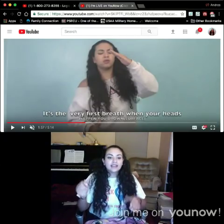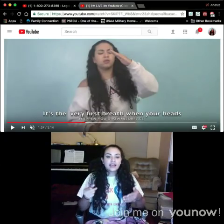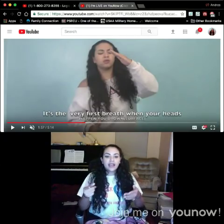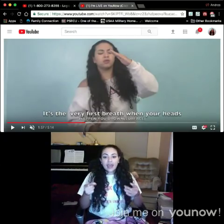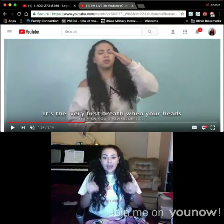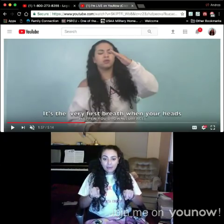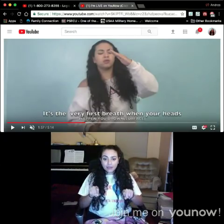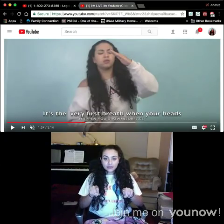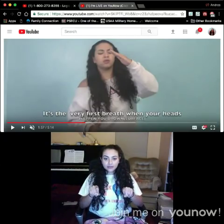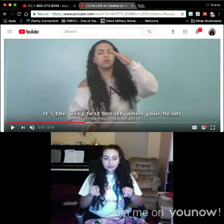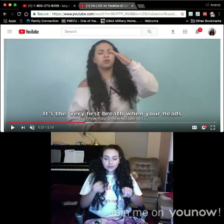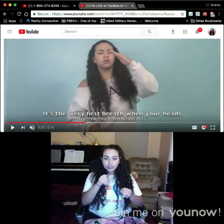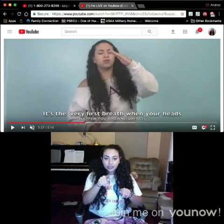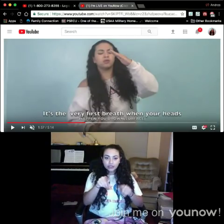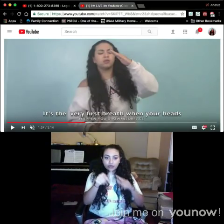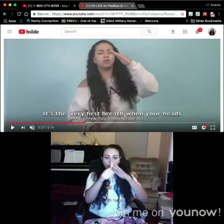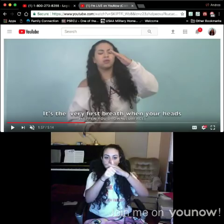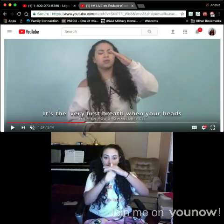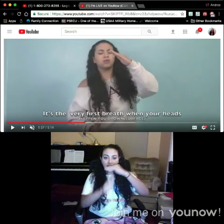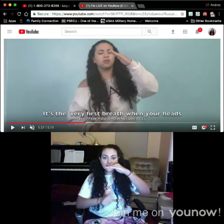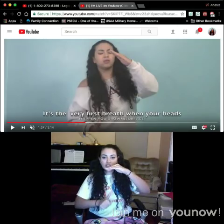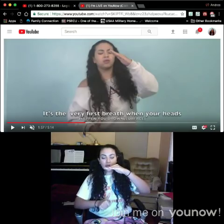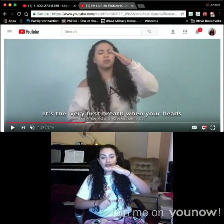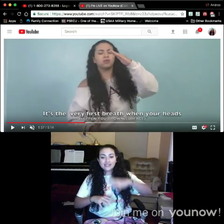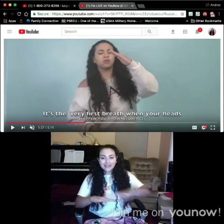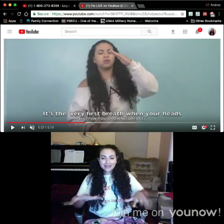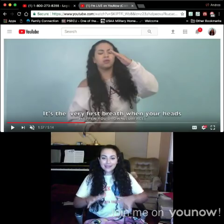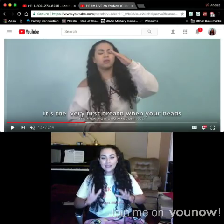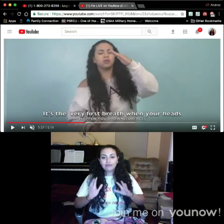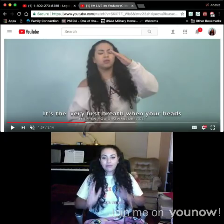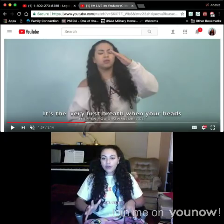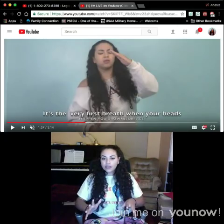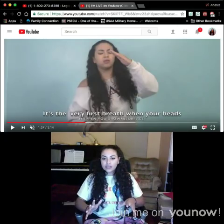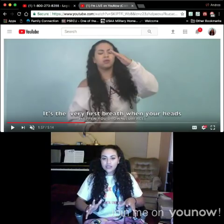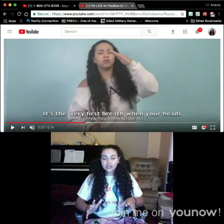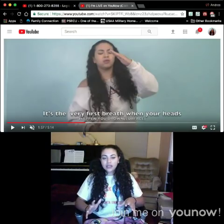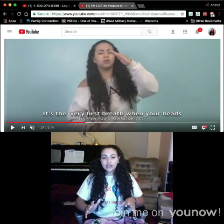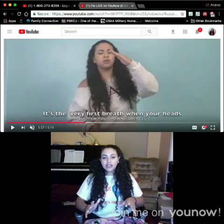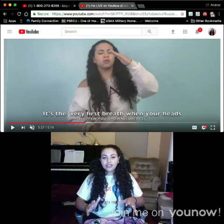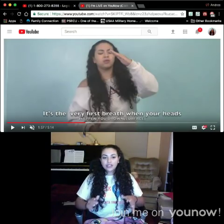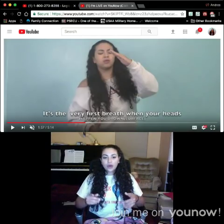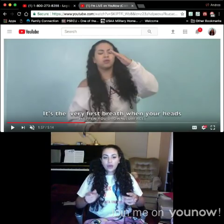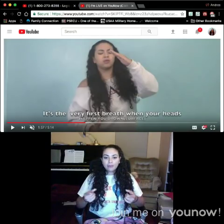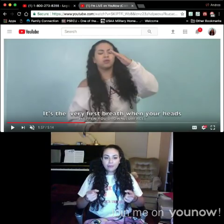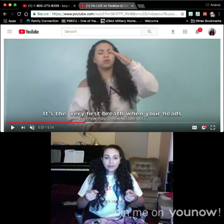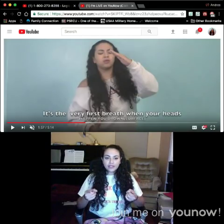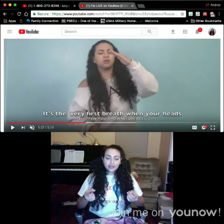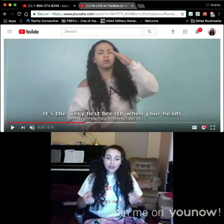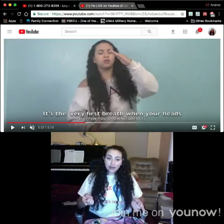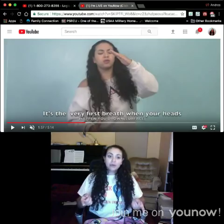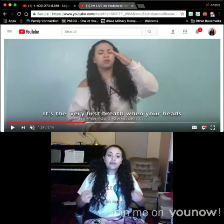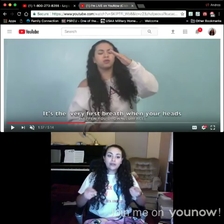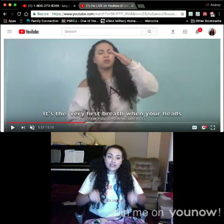I sign happen, you drowning. So I wanted to set the scene first. So I did